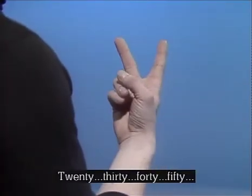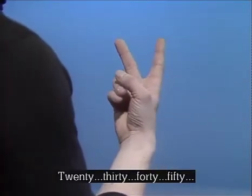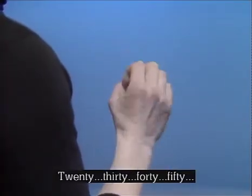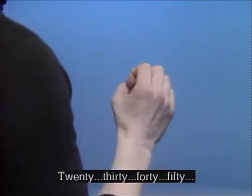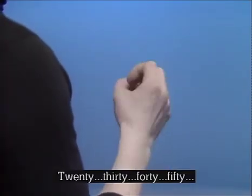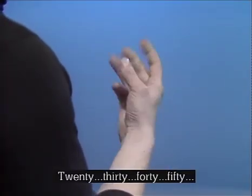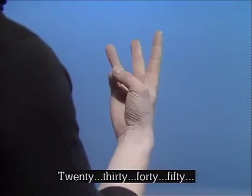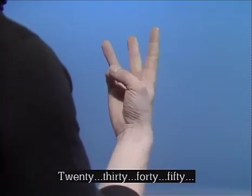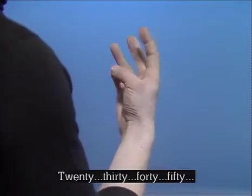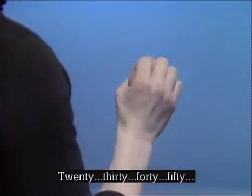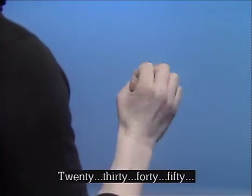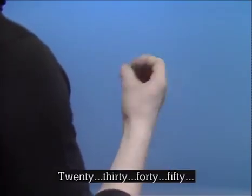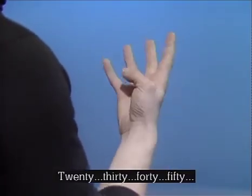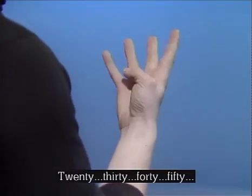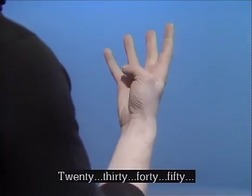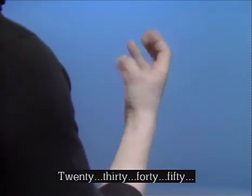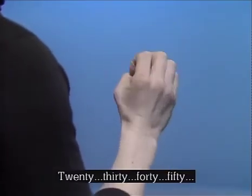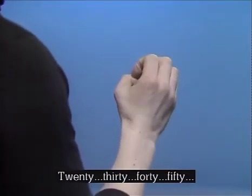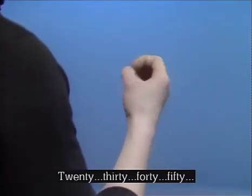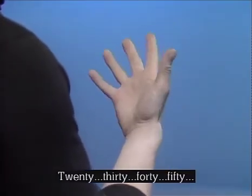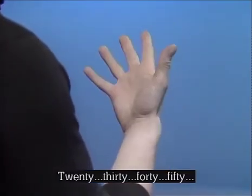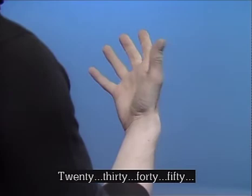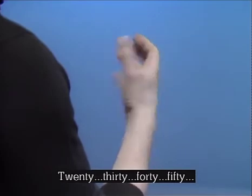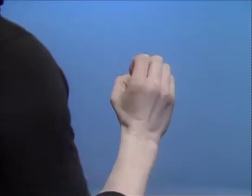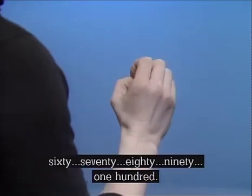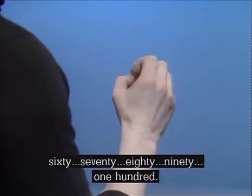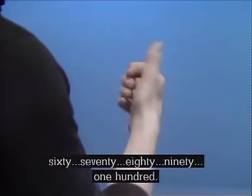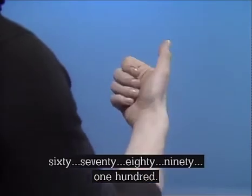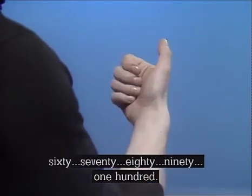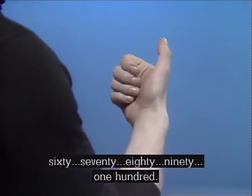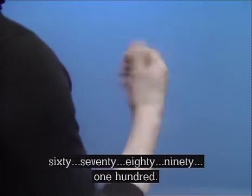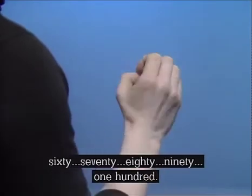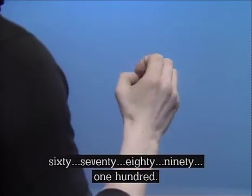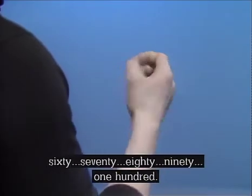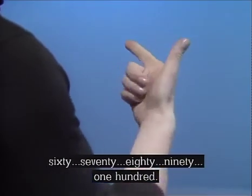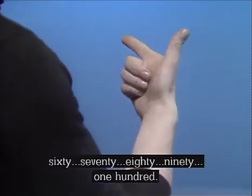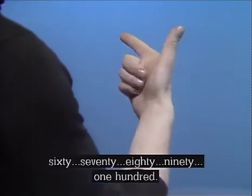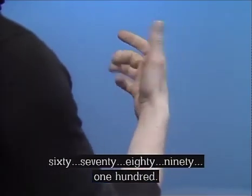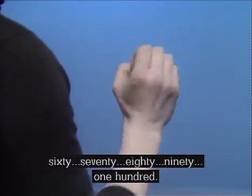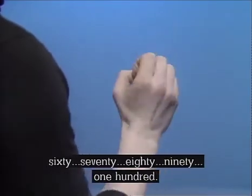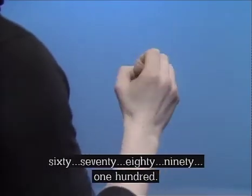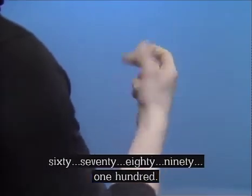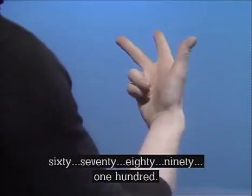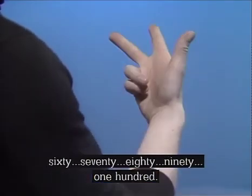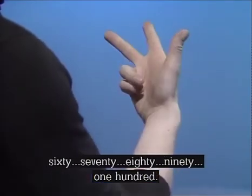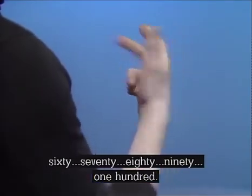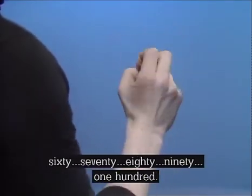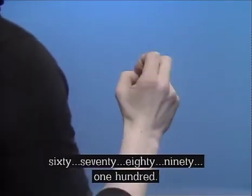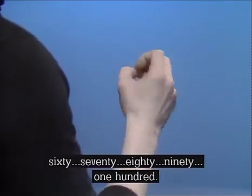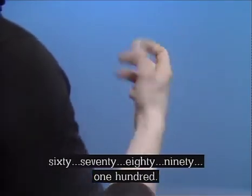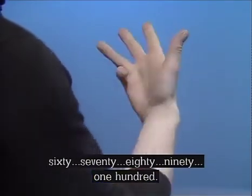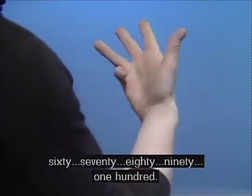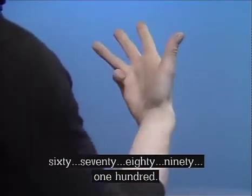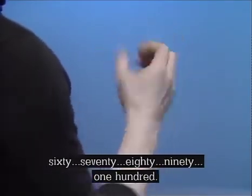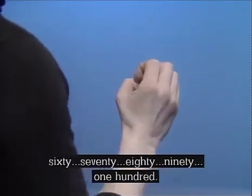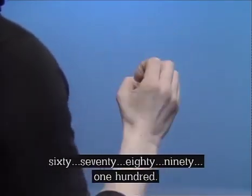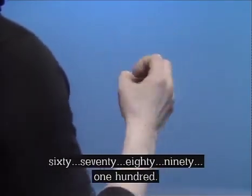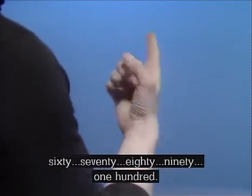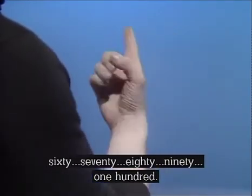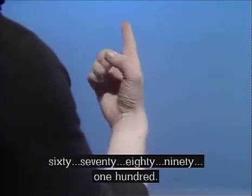20, 30, 40, 50, 60, 70, 80, 90,